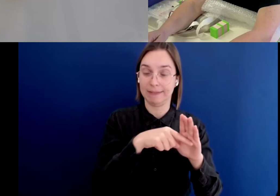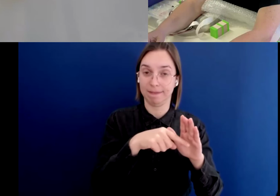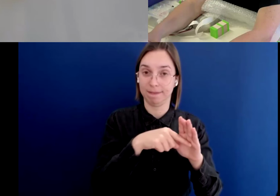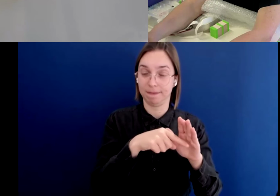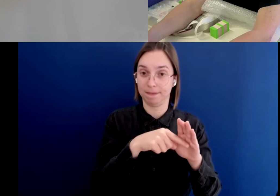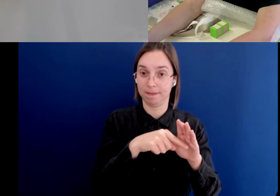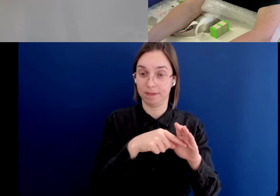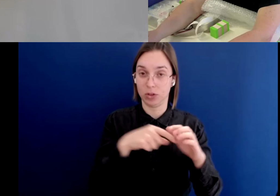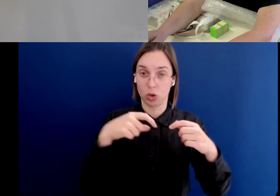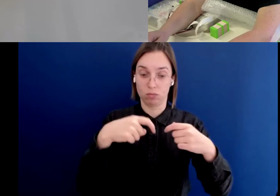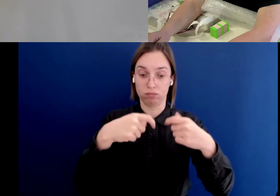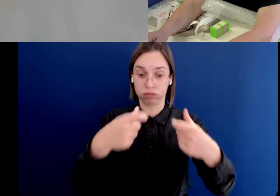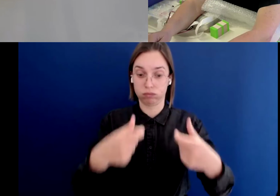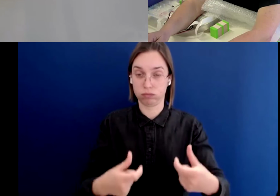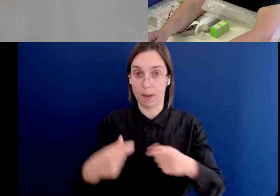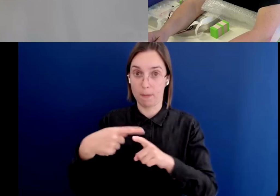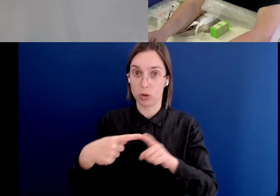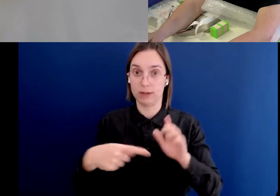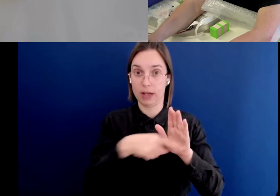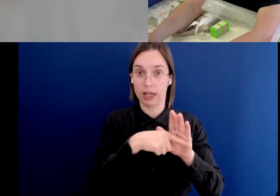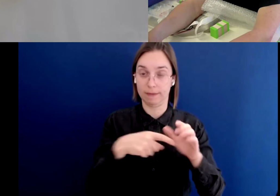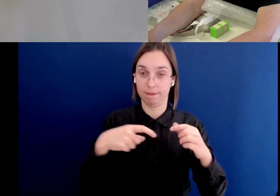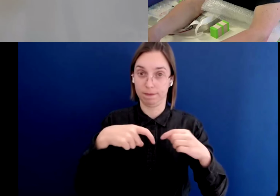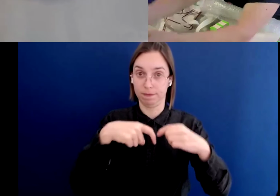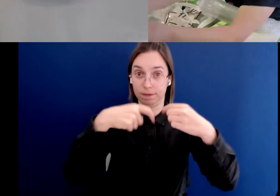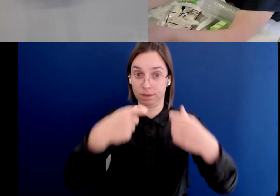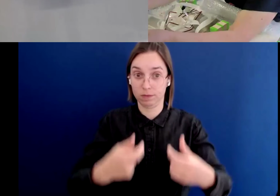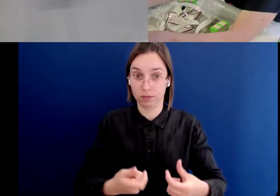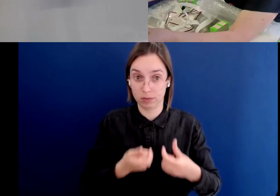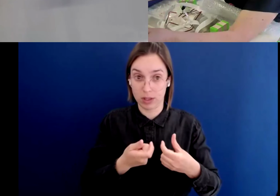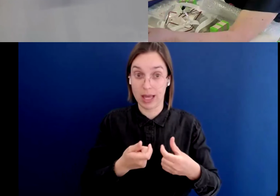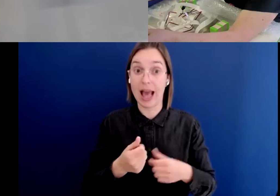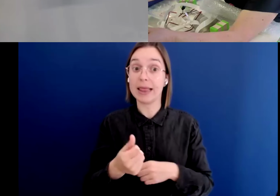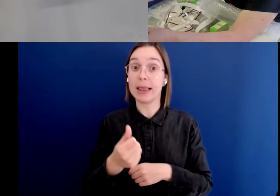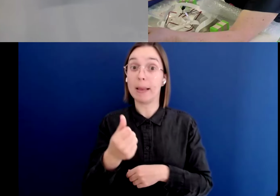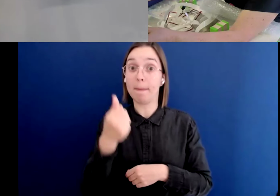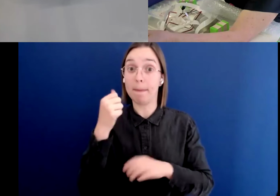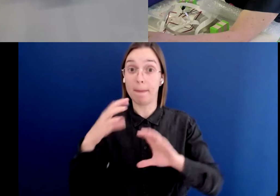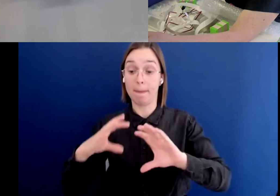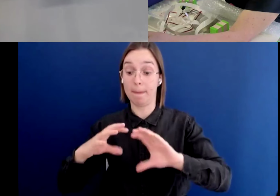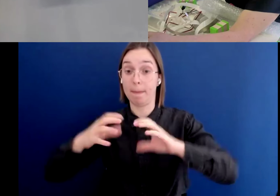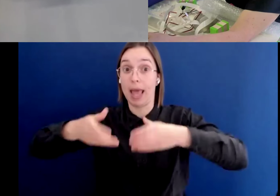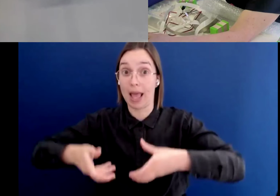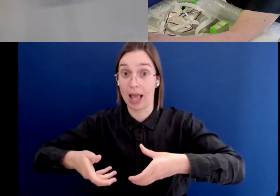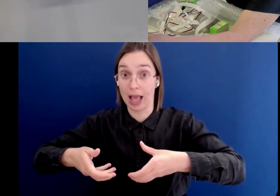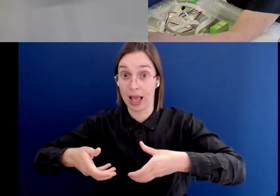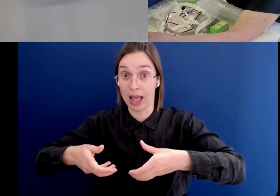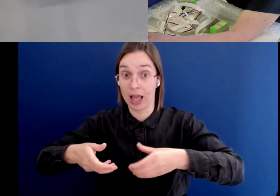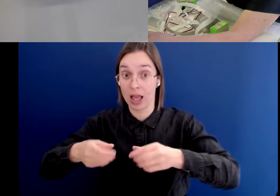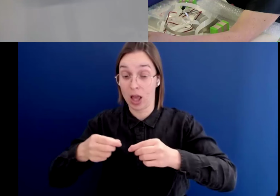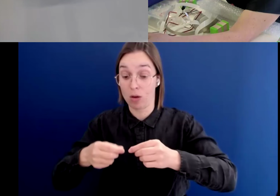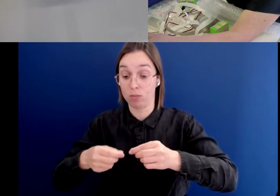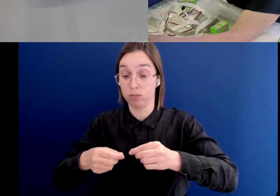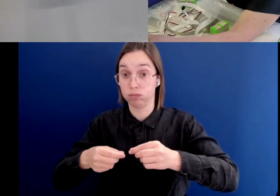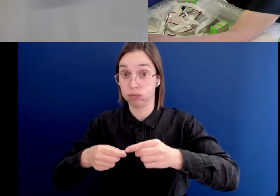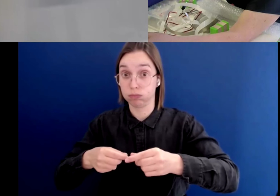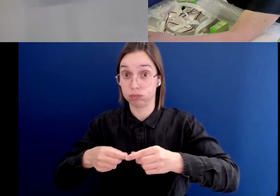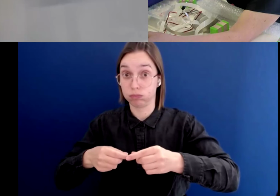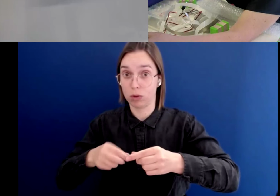What you need to do is there's a gap at the back and there's a gap at the front. And that's to make sure